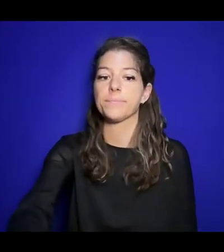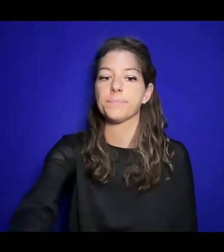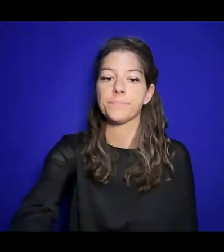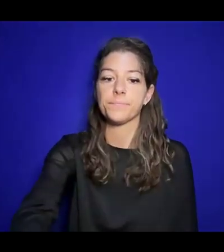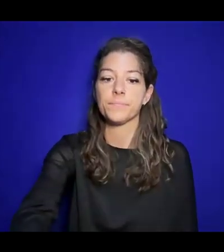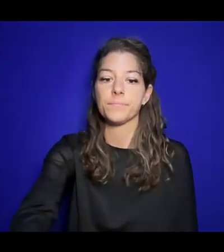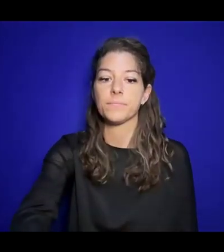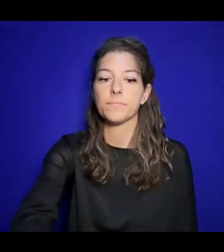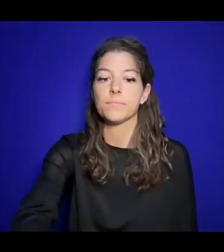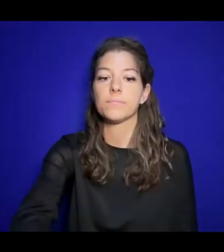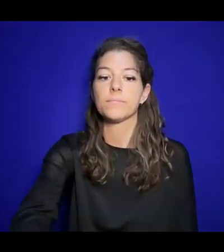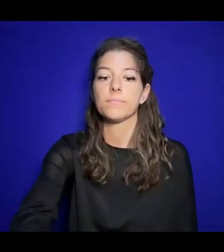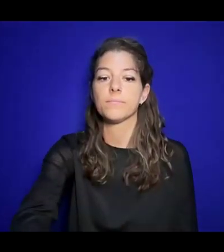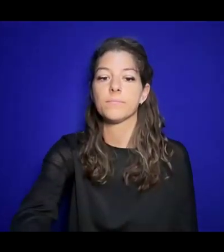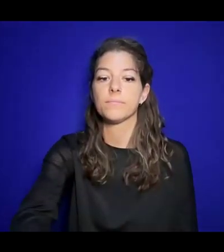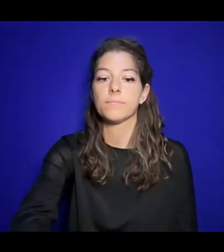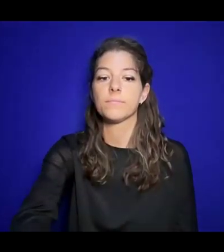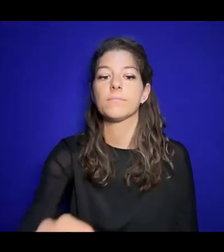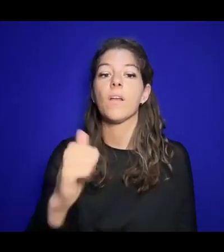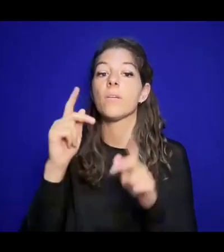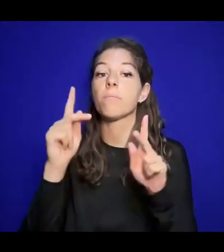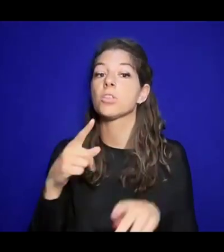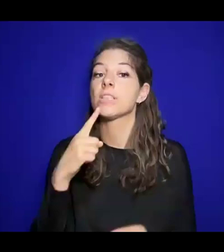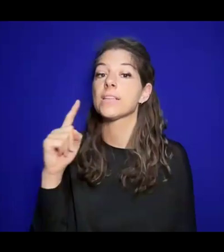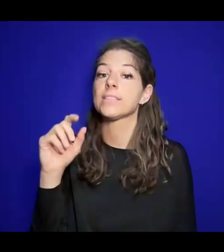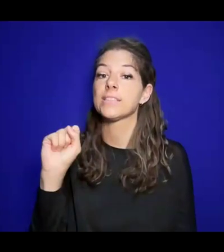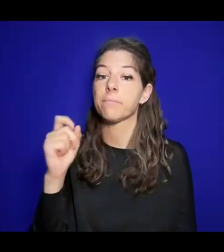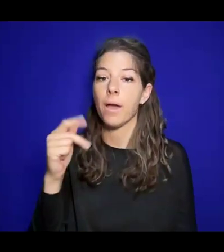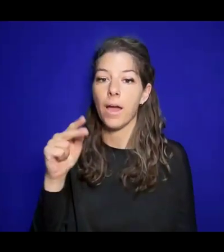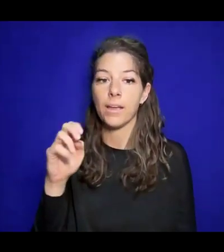This other person said they had a spine injury at C45 in